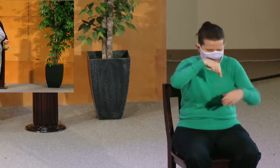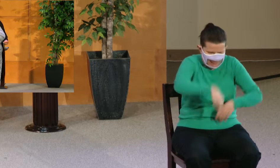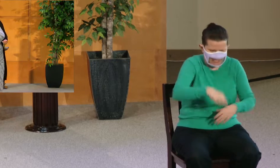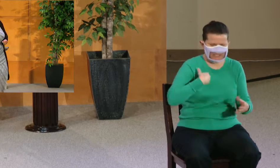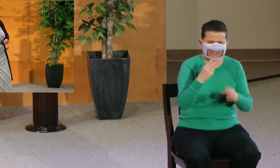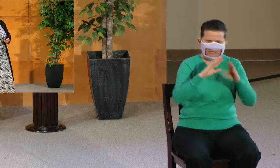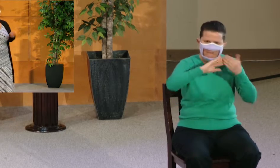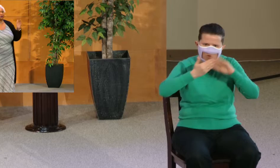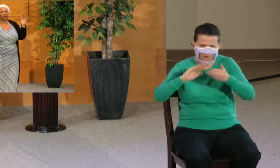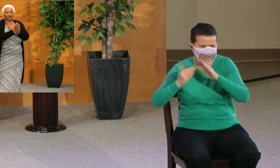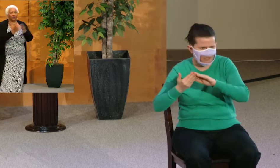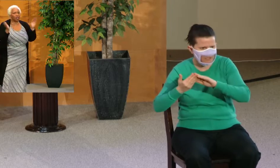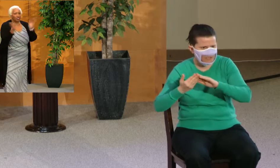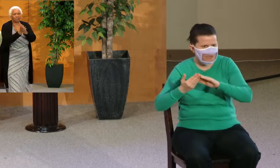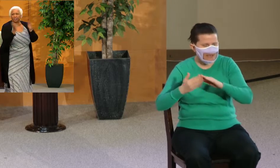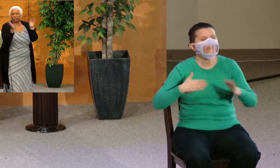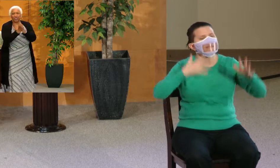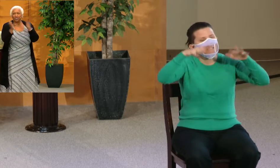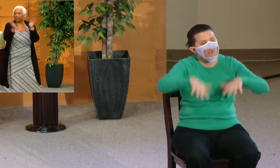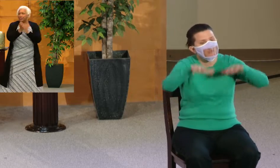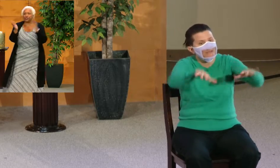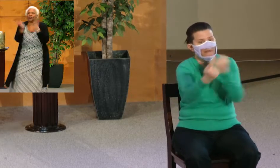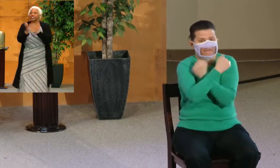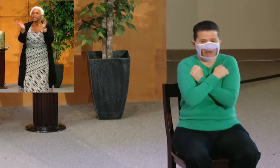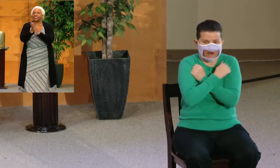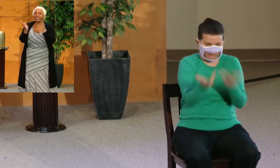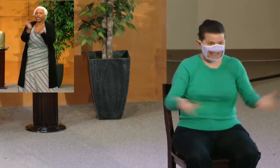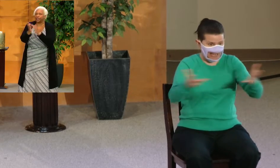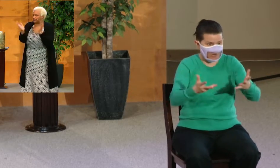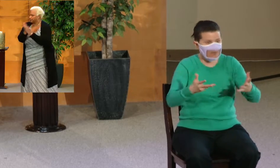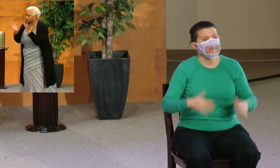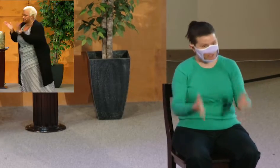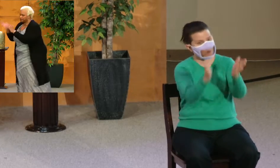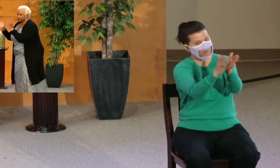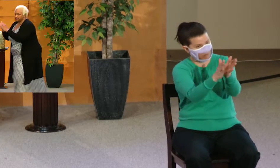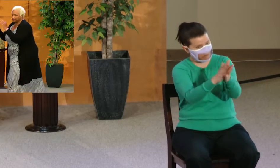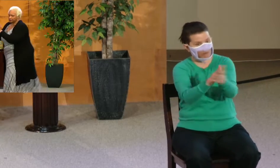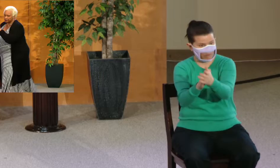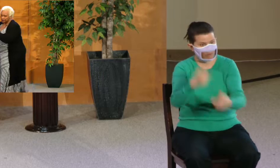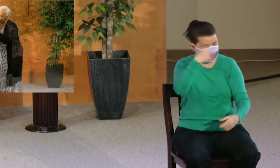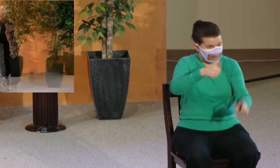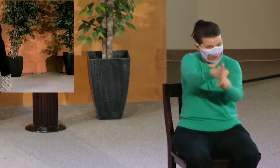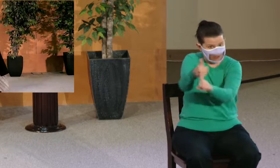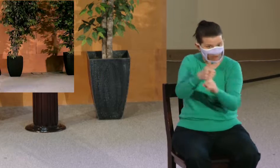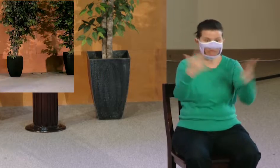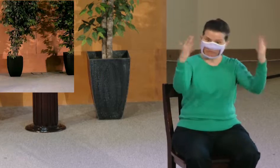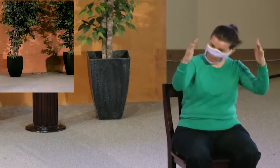I want you to give yourselves a round of applause. You're still here.